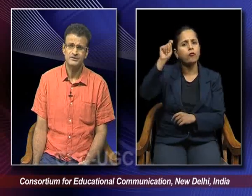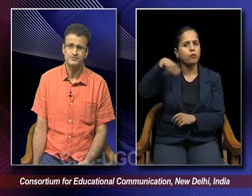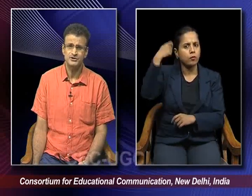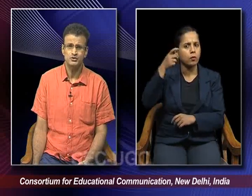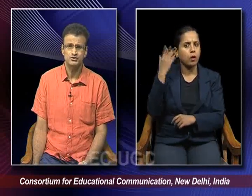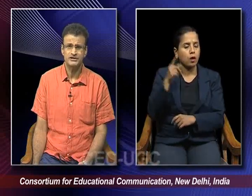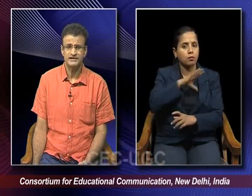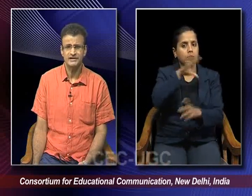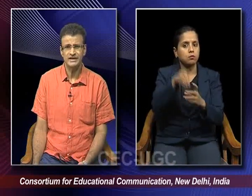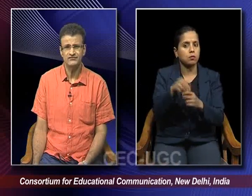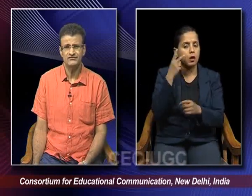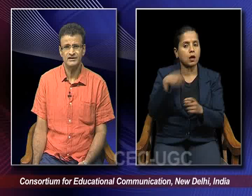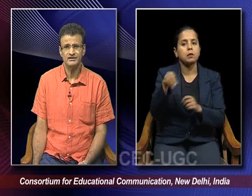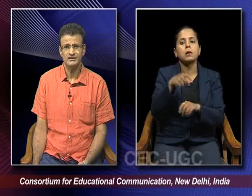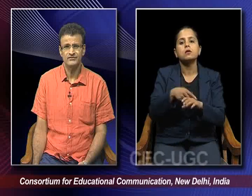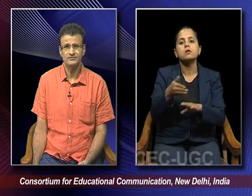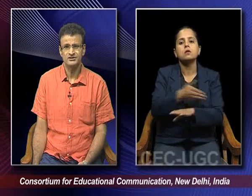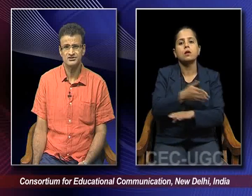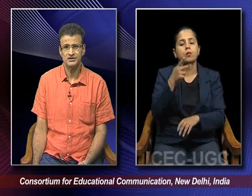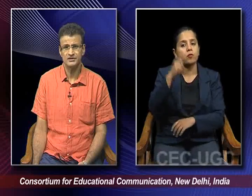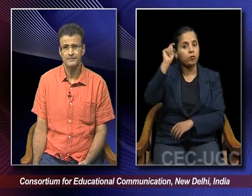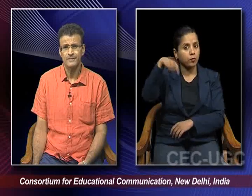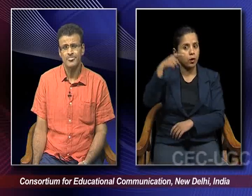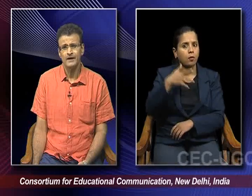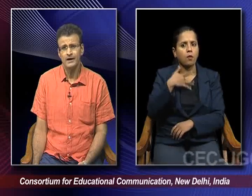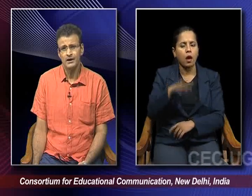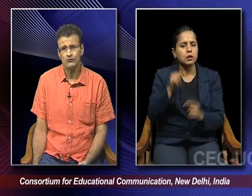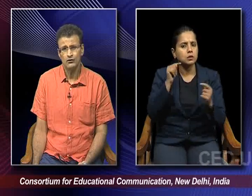were being produced at a time when freedom struggle